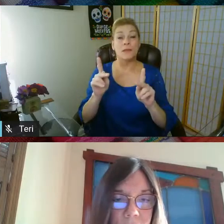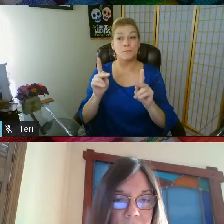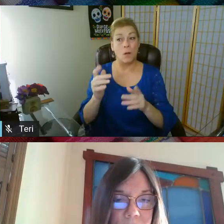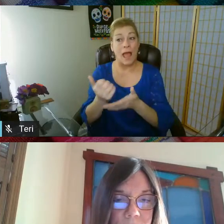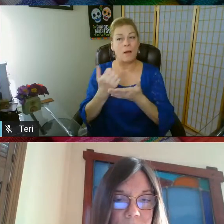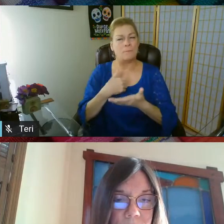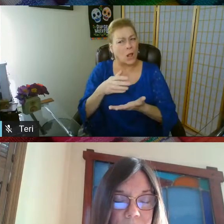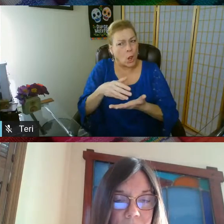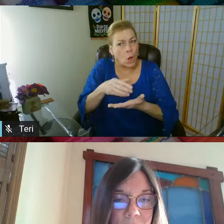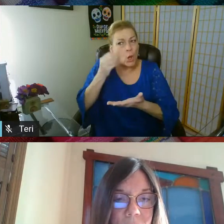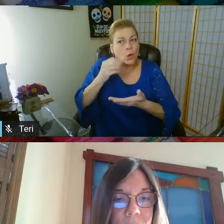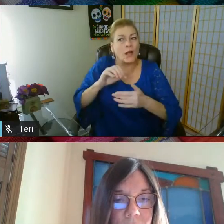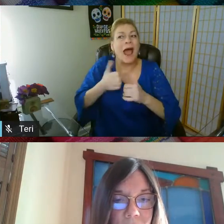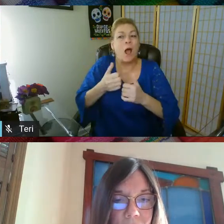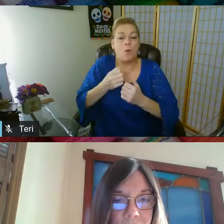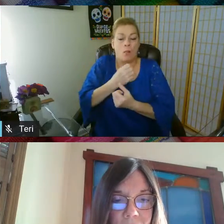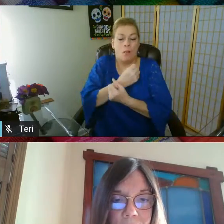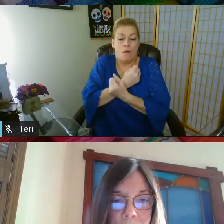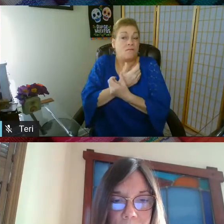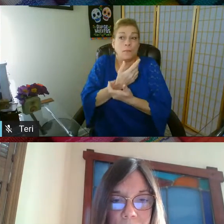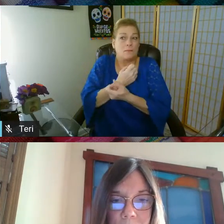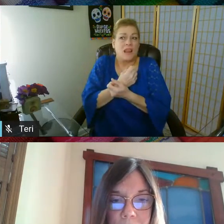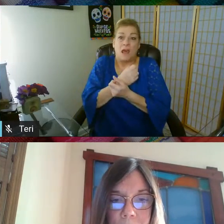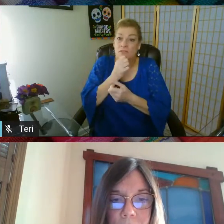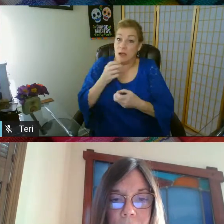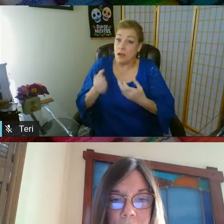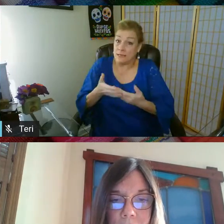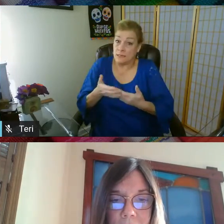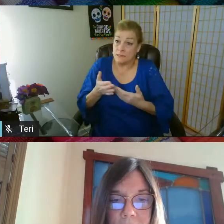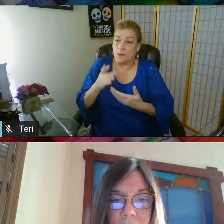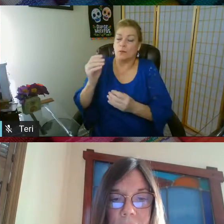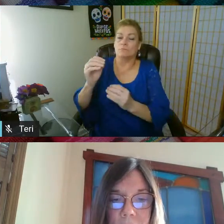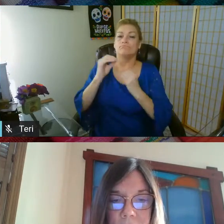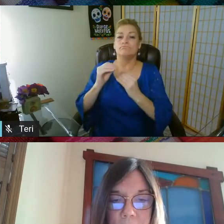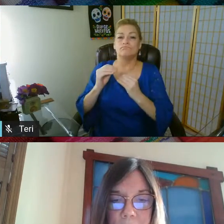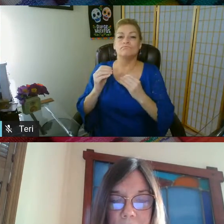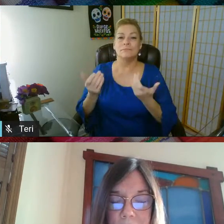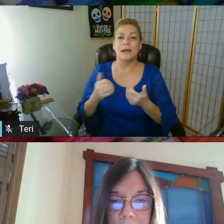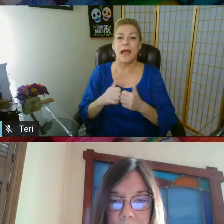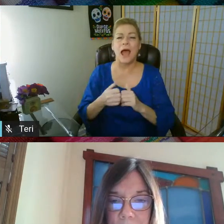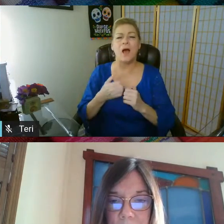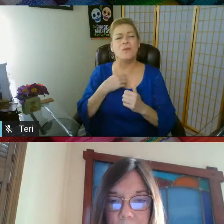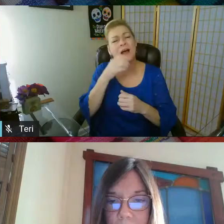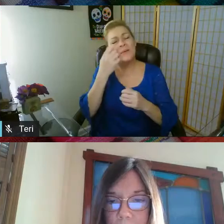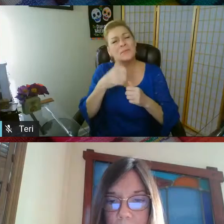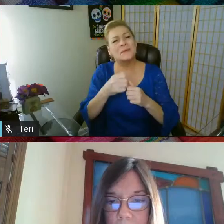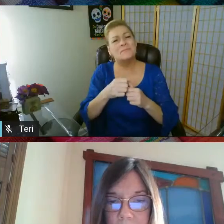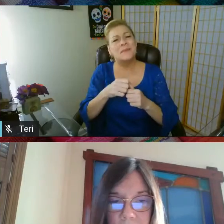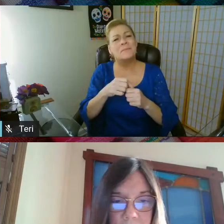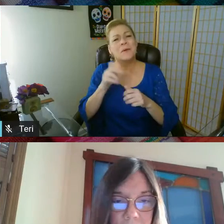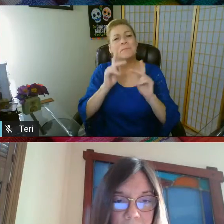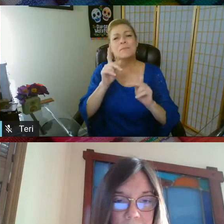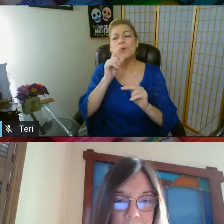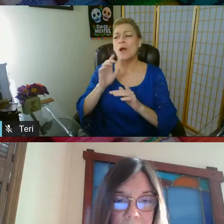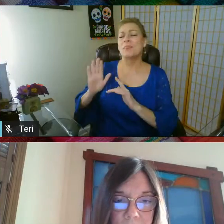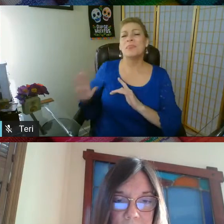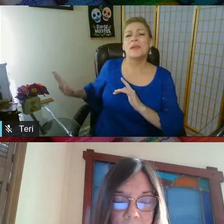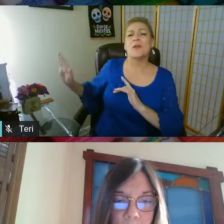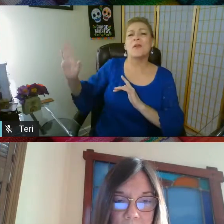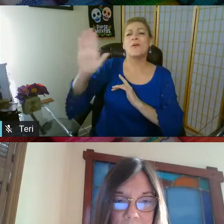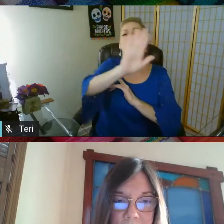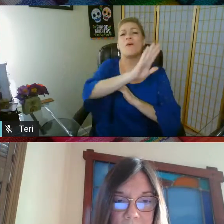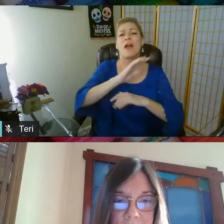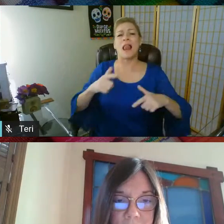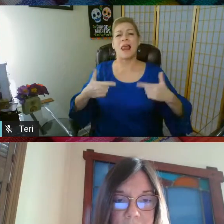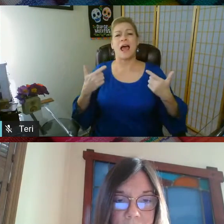felt difficult. Today, I remember the people whose lives have touched mine. I pause to think kindly of